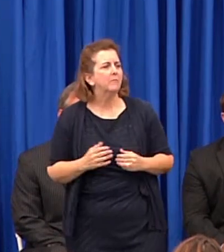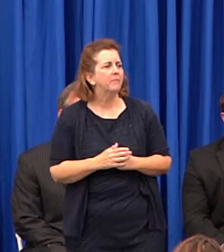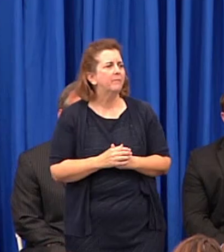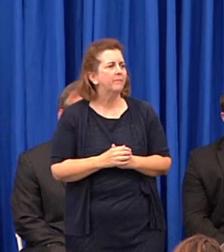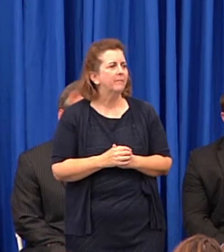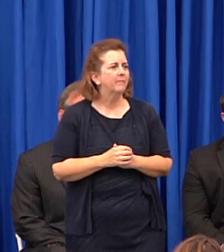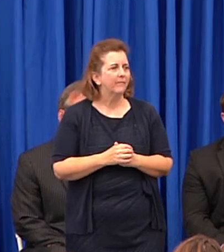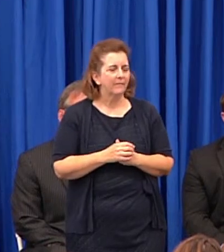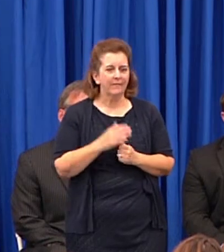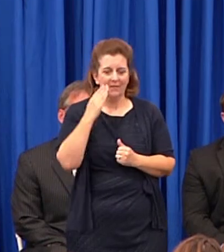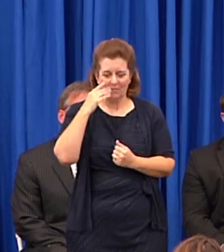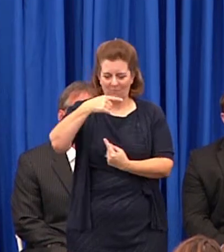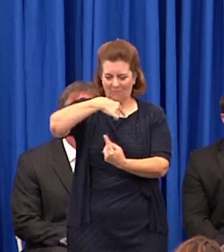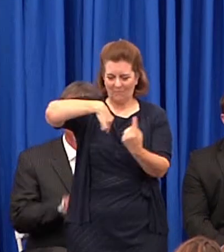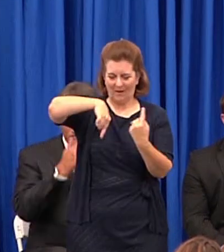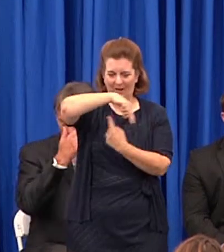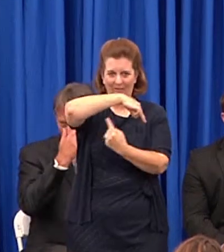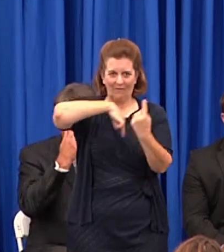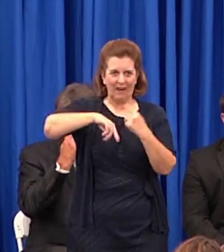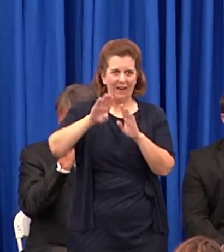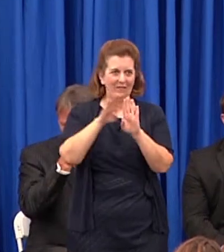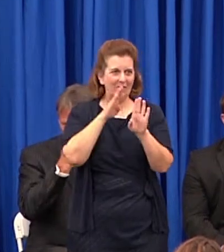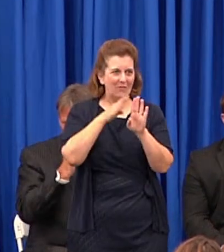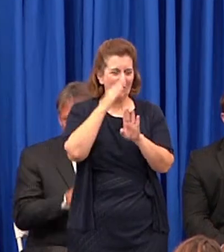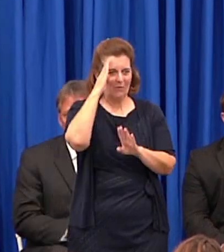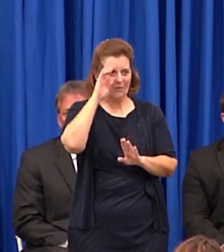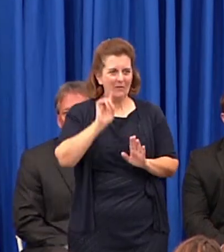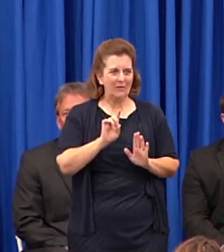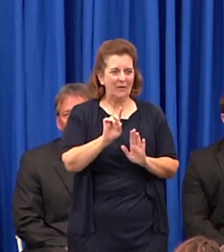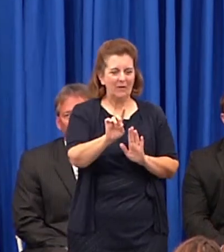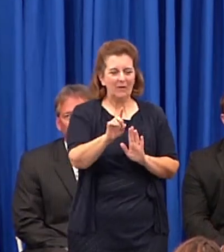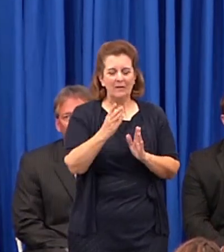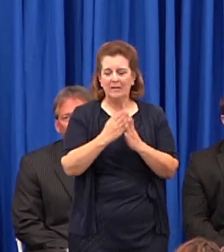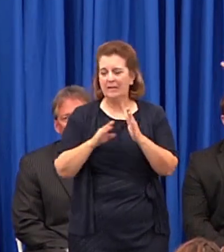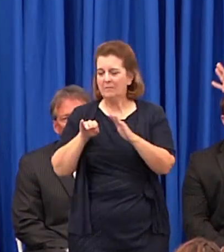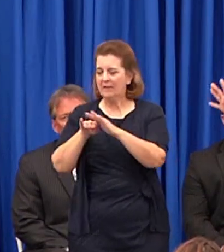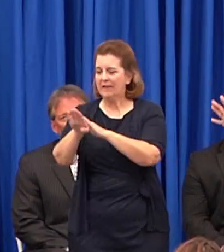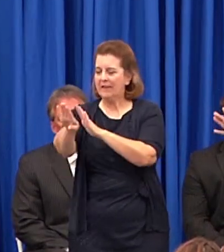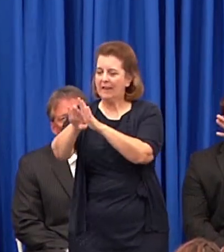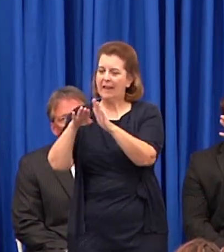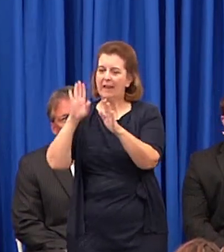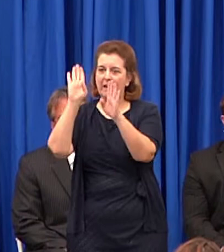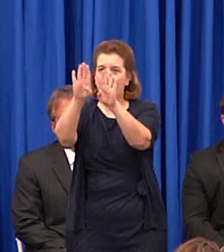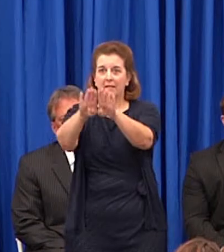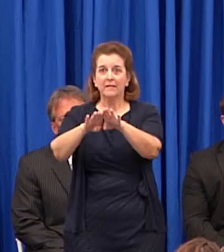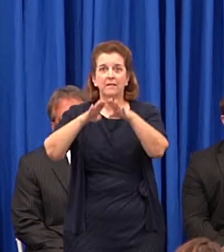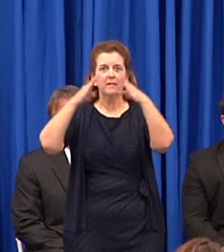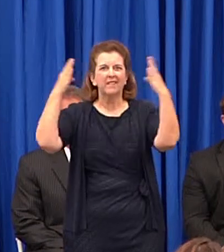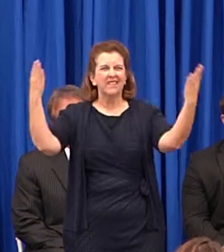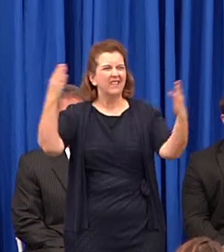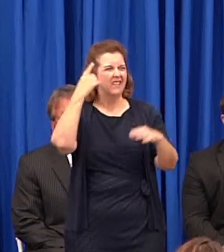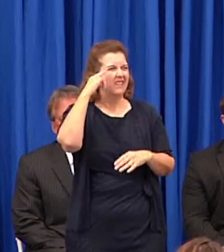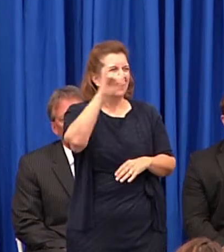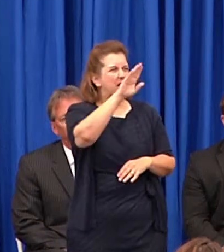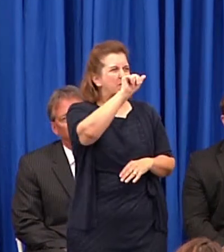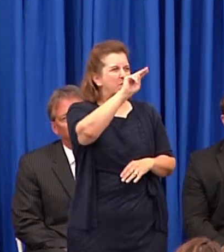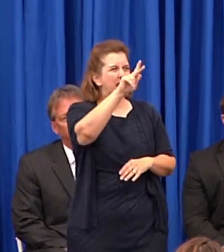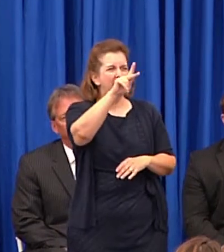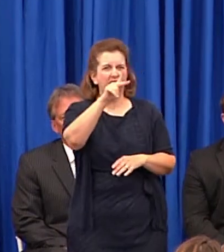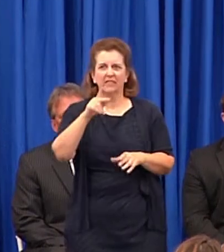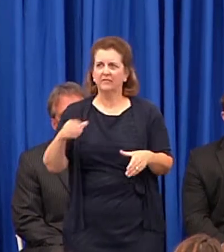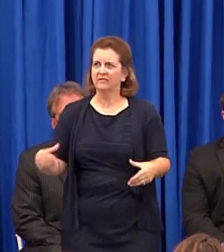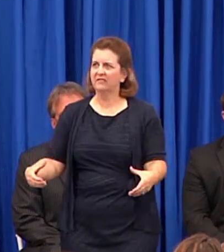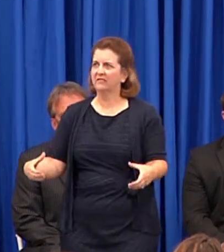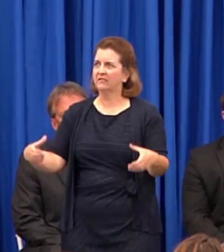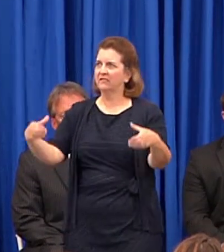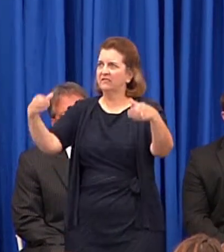Revolving doors, those are fun. Indoors, outdoors, big heavy doors like on a bank. They're tall and thick to make